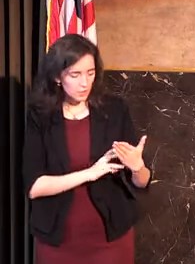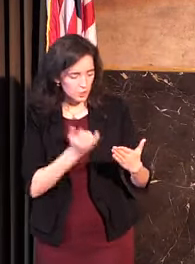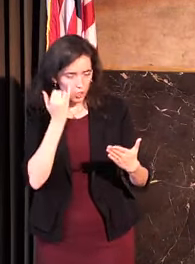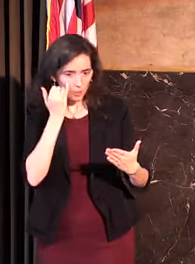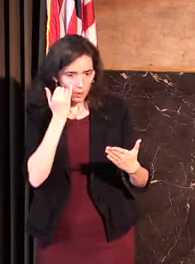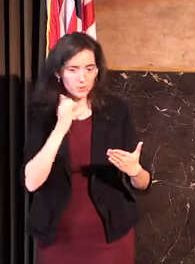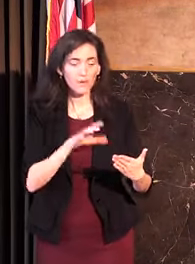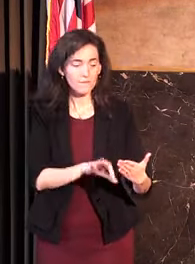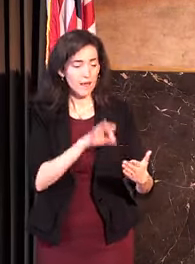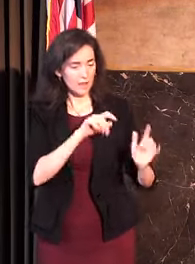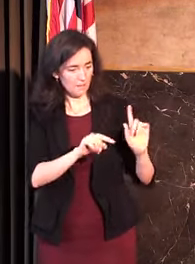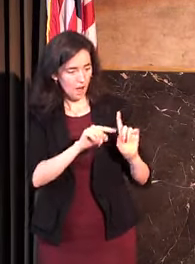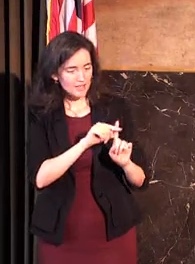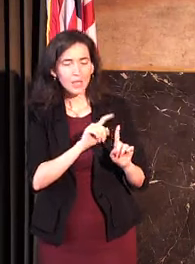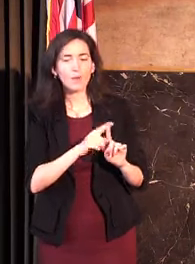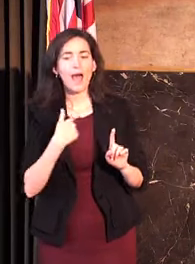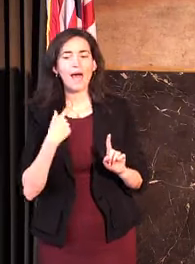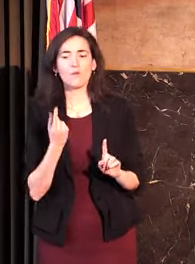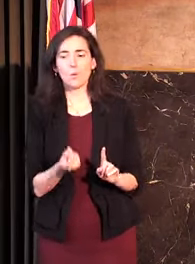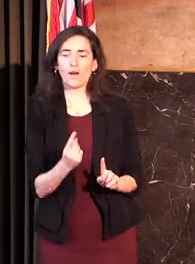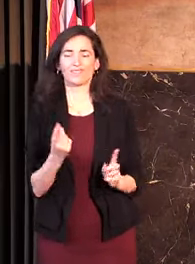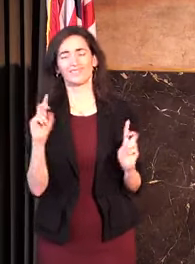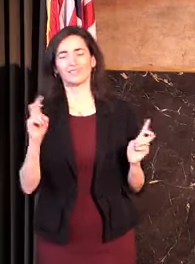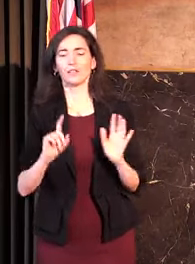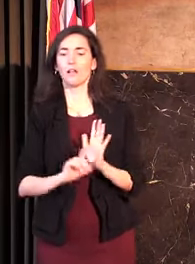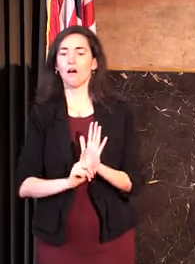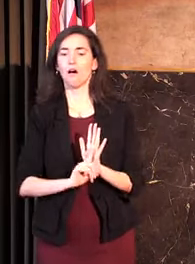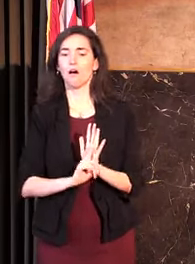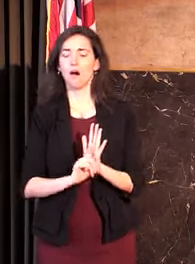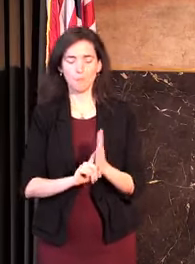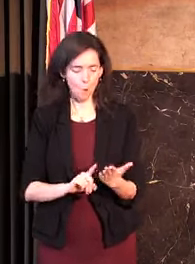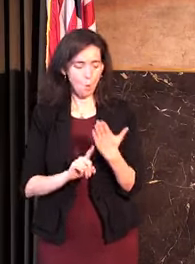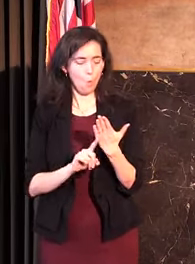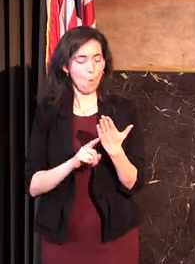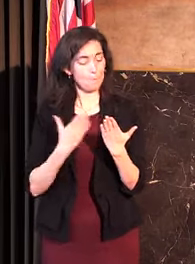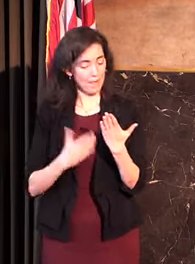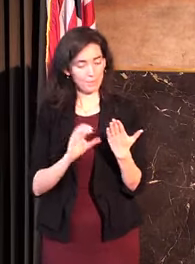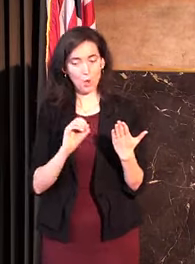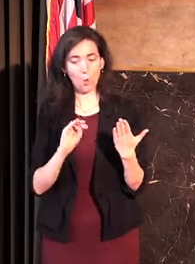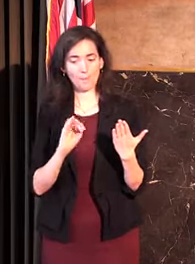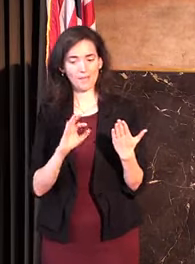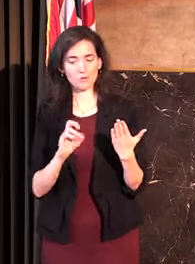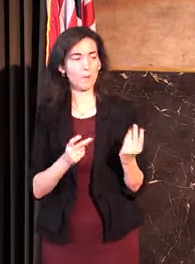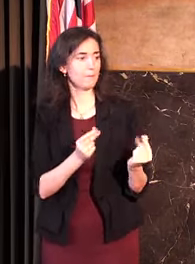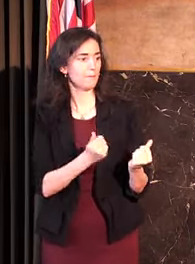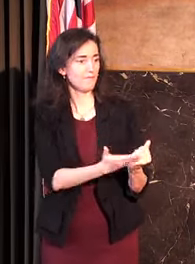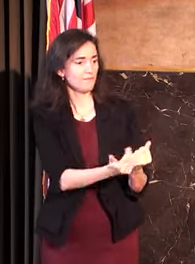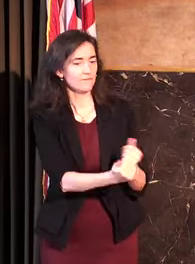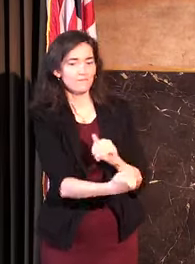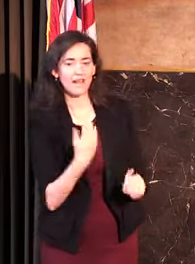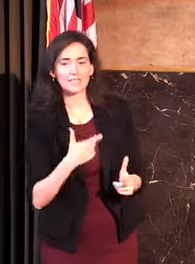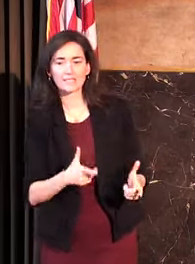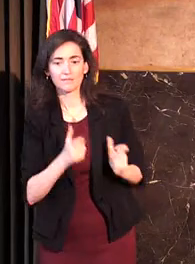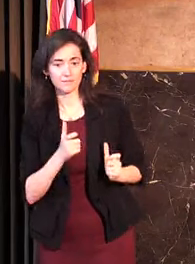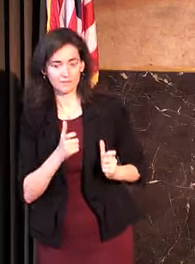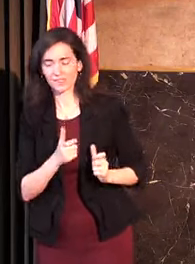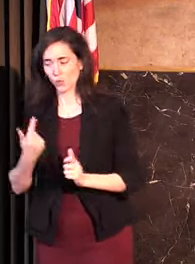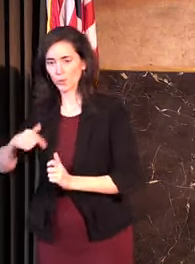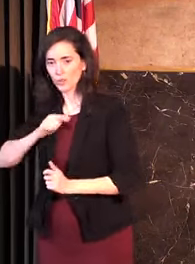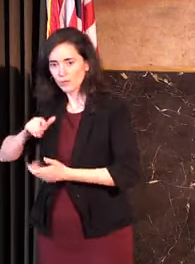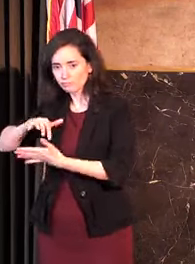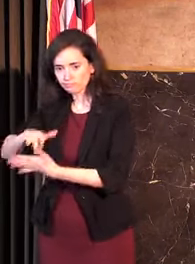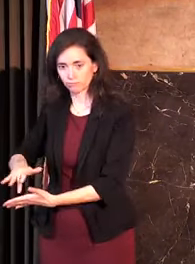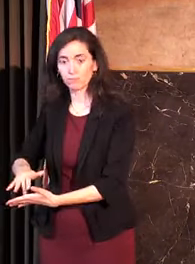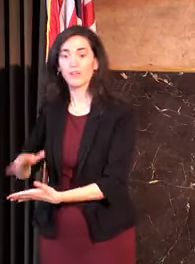readout, which is a preliminary flag, it might be Omicron, they're gonna communicate that quickly with us and we'll be transparent about that as well.